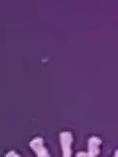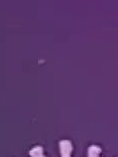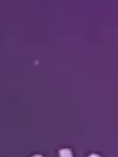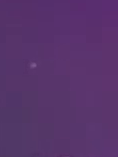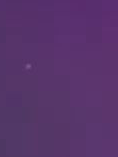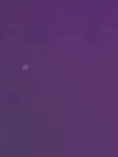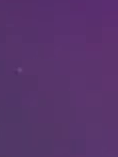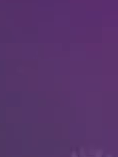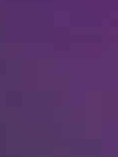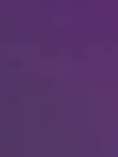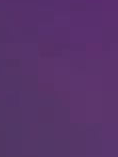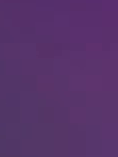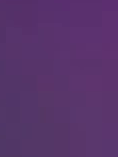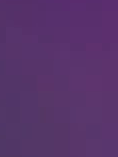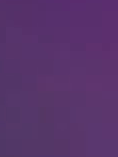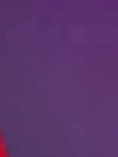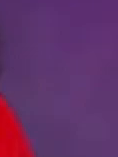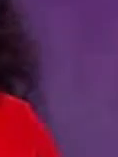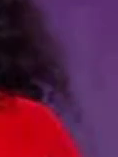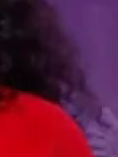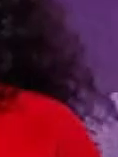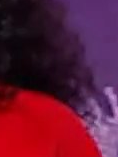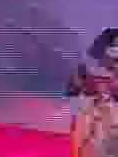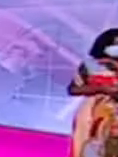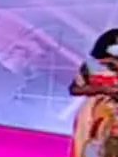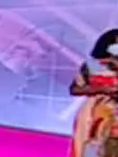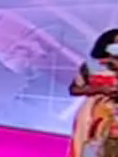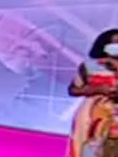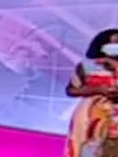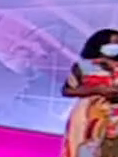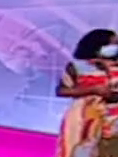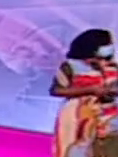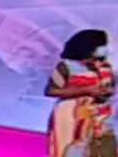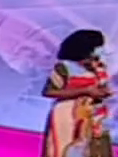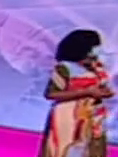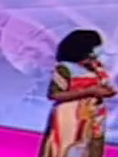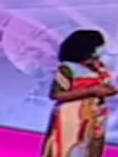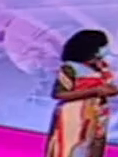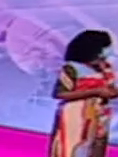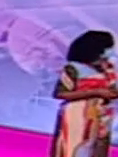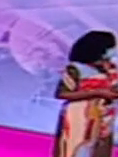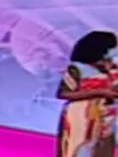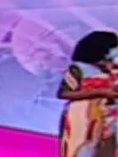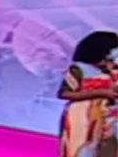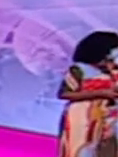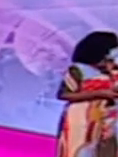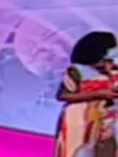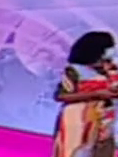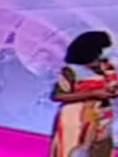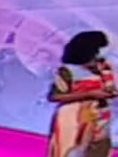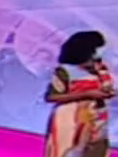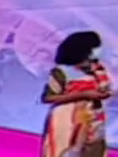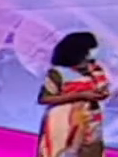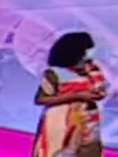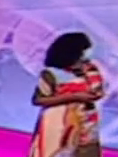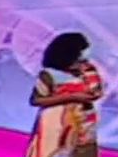pandemic as well. And so, thank you to you, Dr. Bertha. We'll read some more messages before we carry on with the rest of the show. Okay, I think we have just one more. And this is from